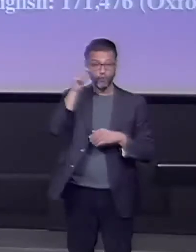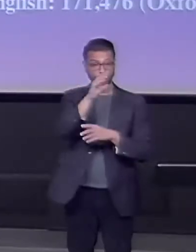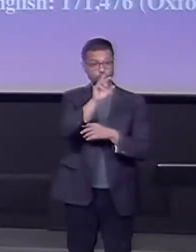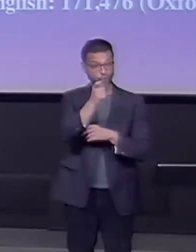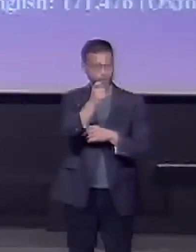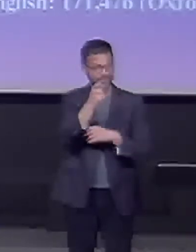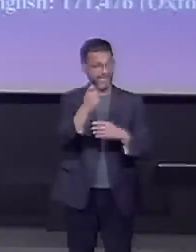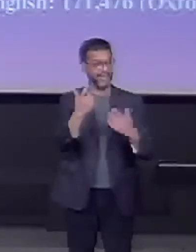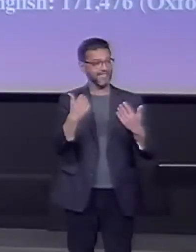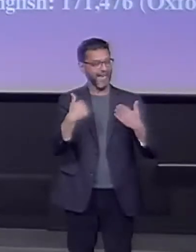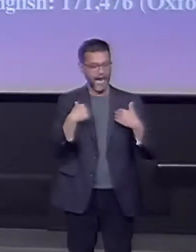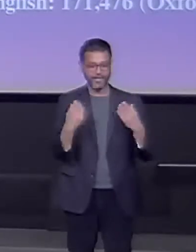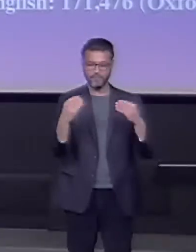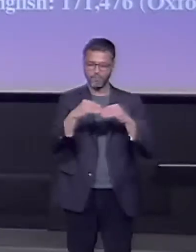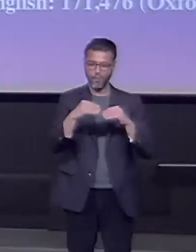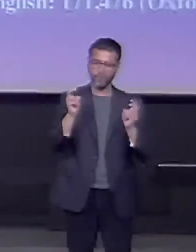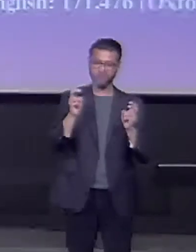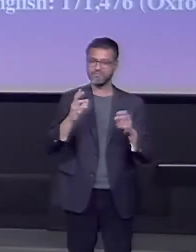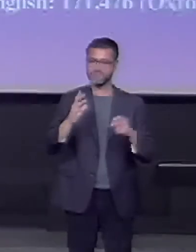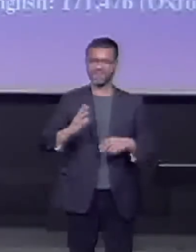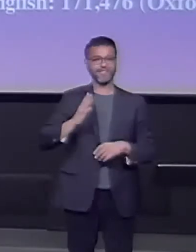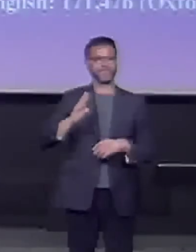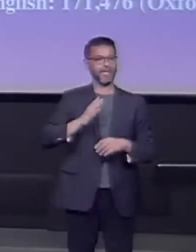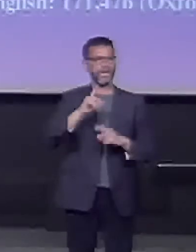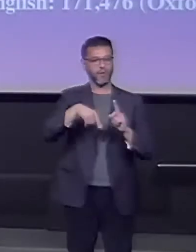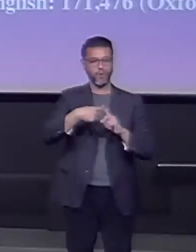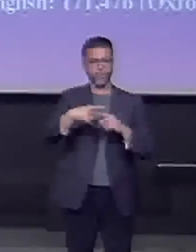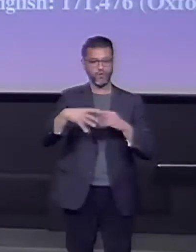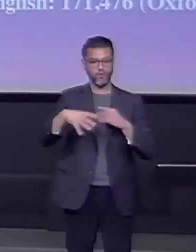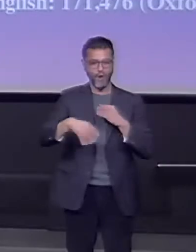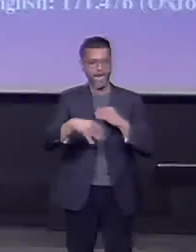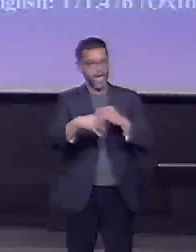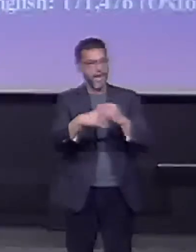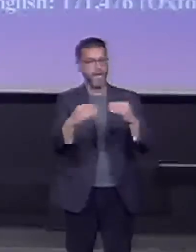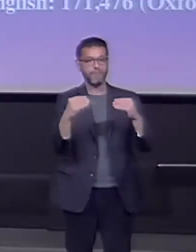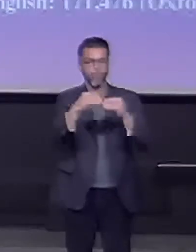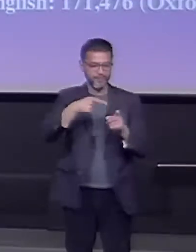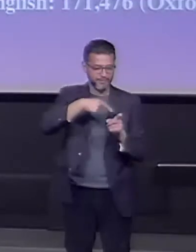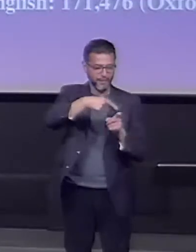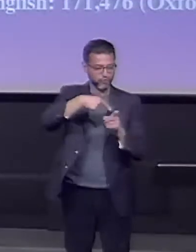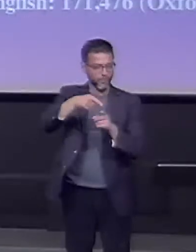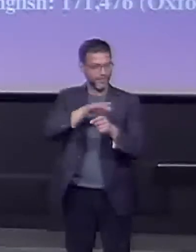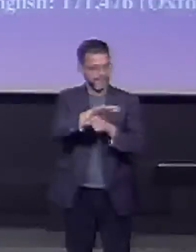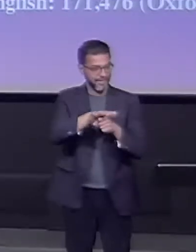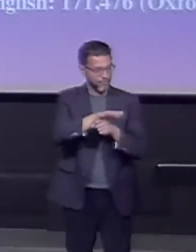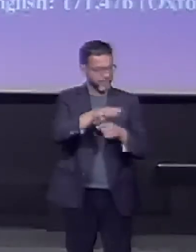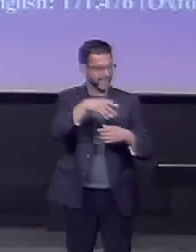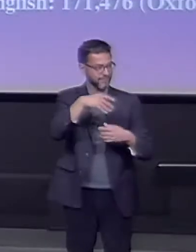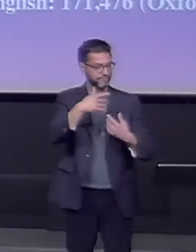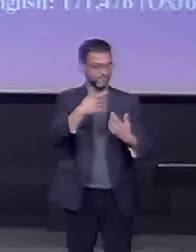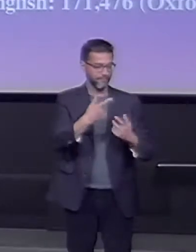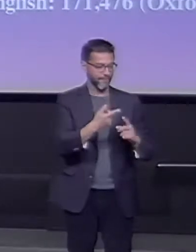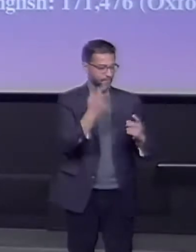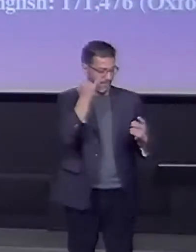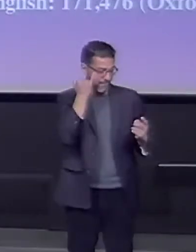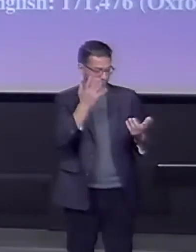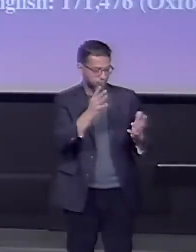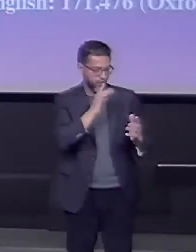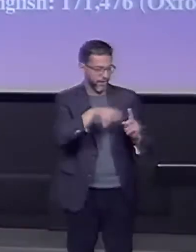and more refined and sophisticated. You add on more and more specialized areas from the monkey to the